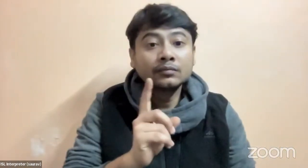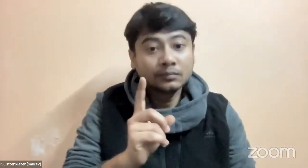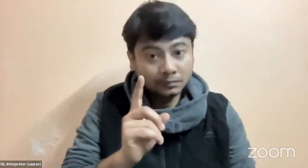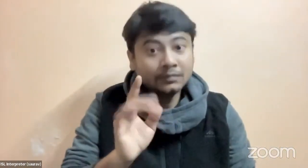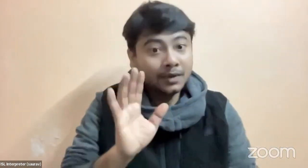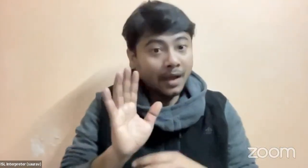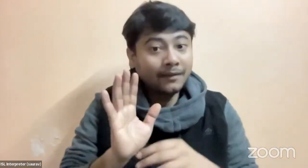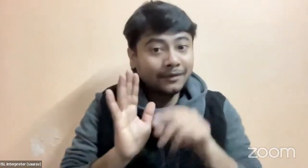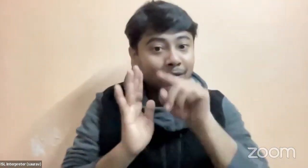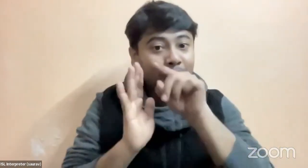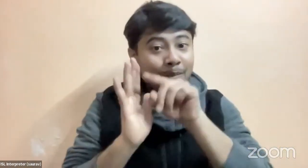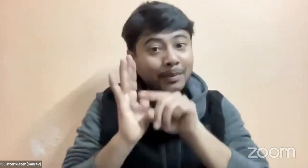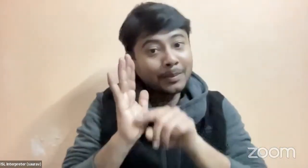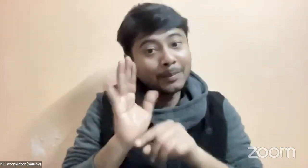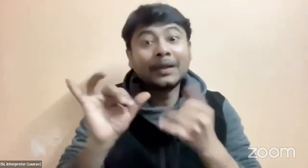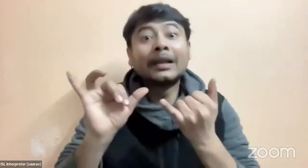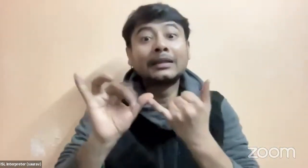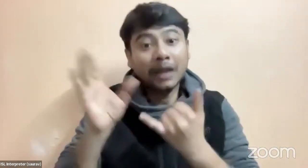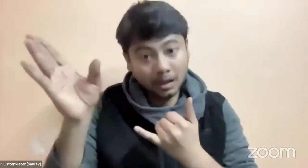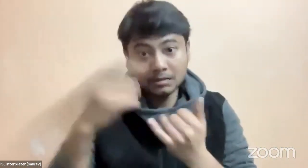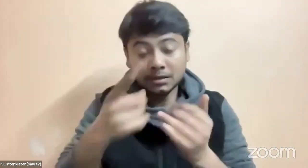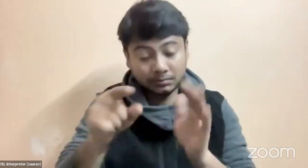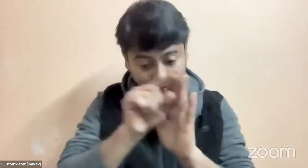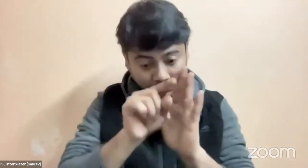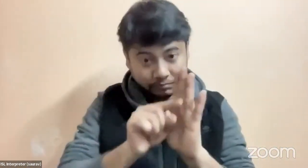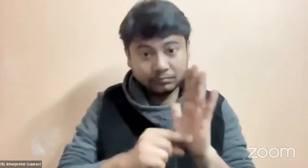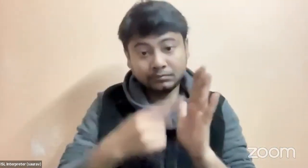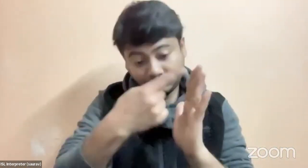is the condition which Krishna puts.